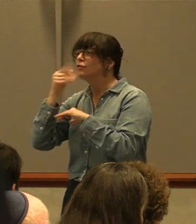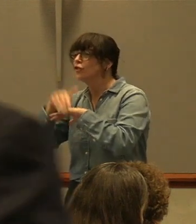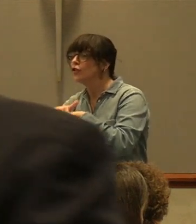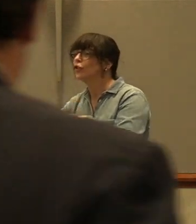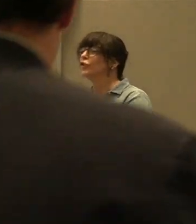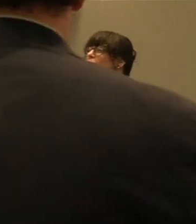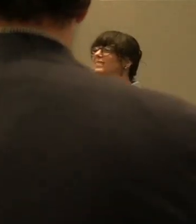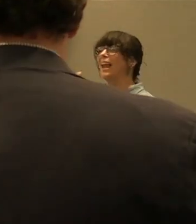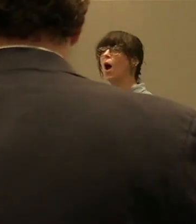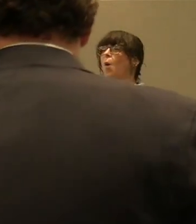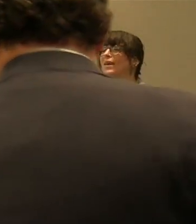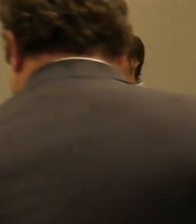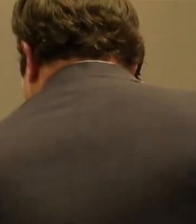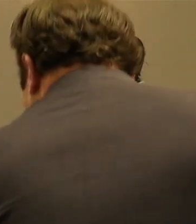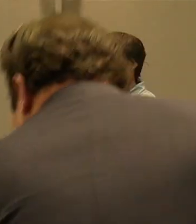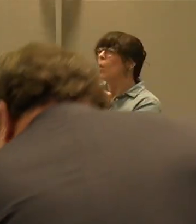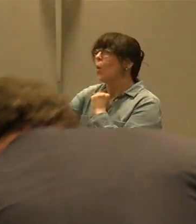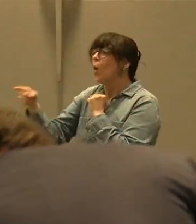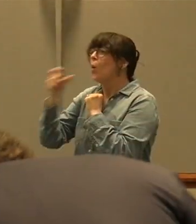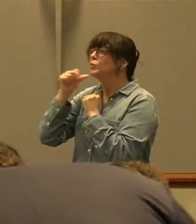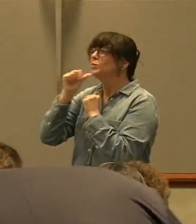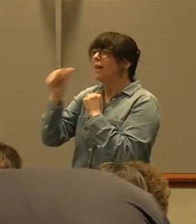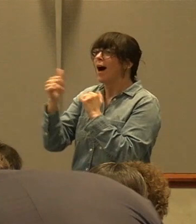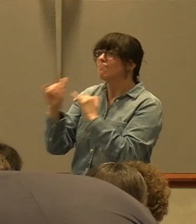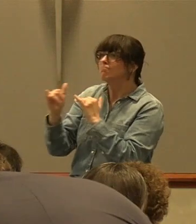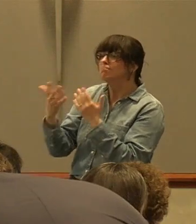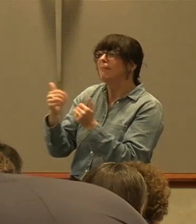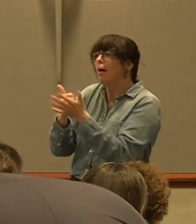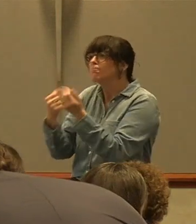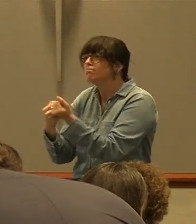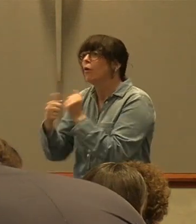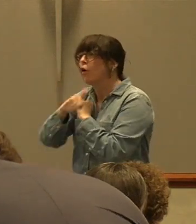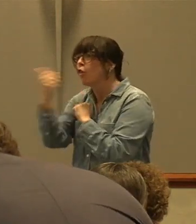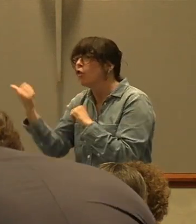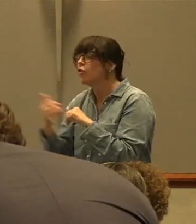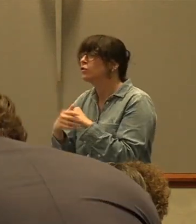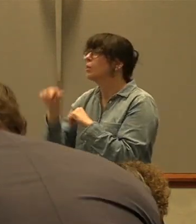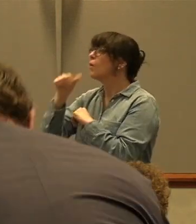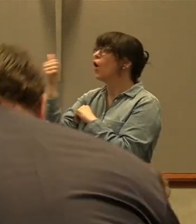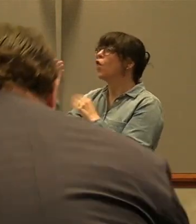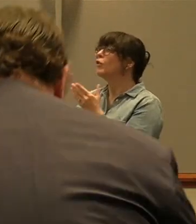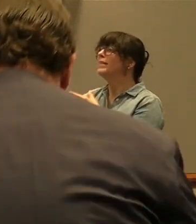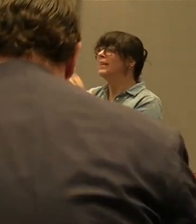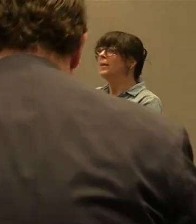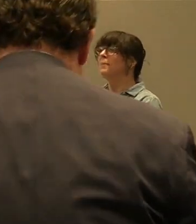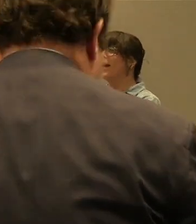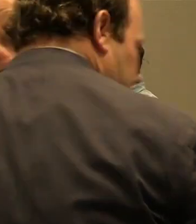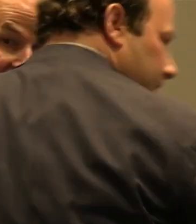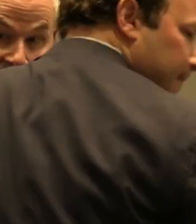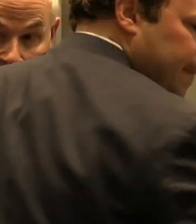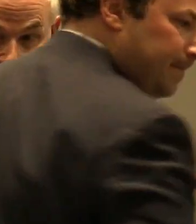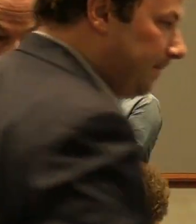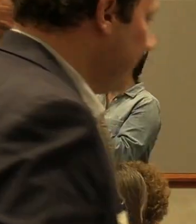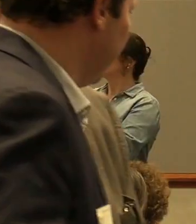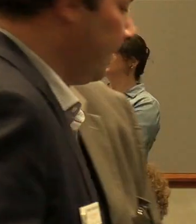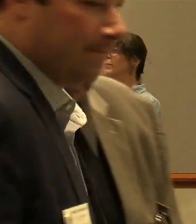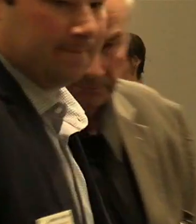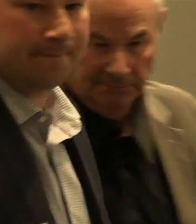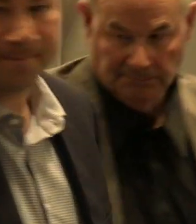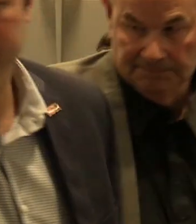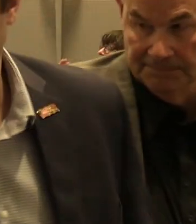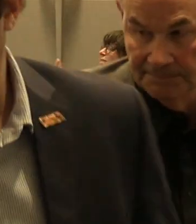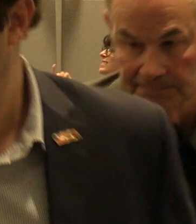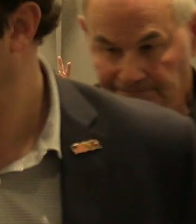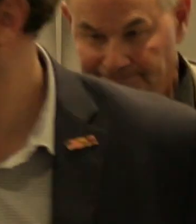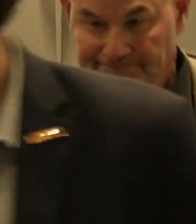those less fortunate. But the other trait that was in my family was civility. We listened